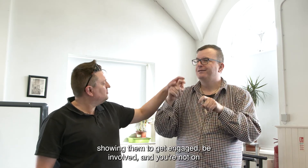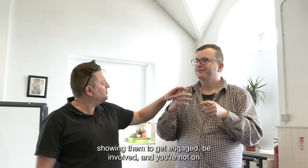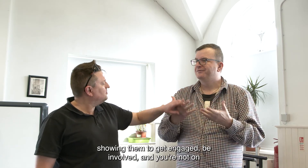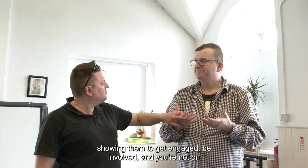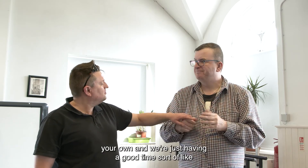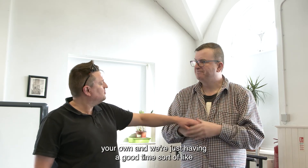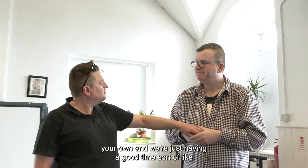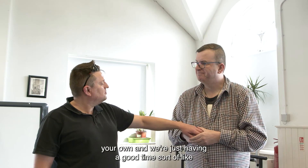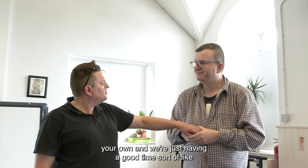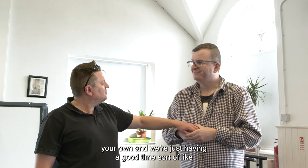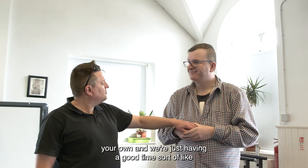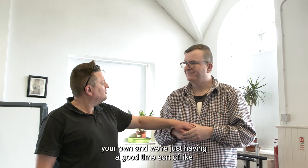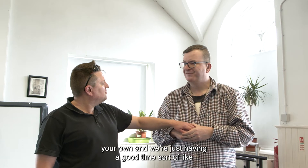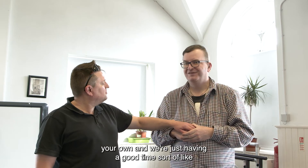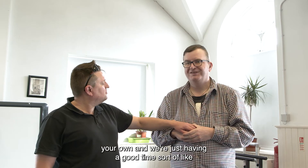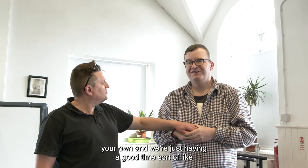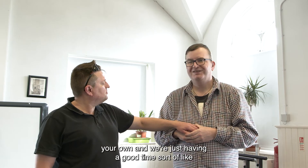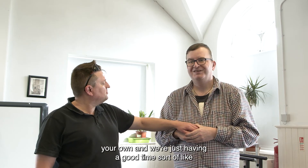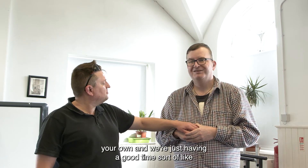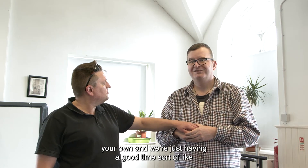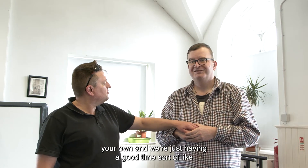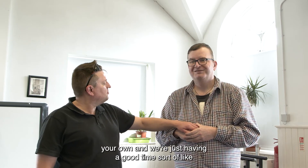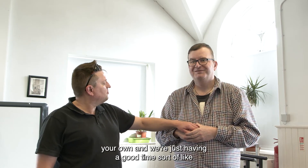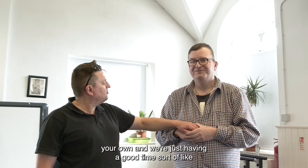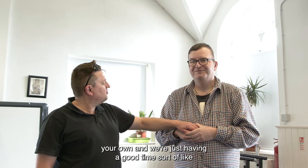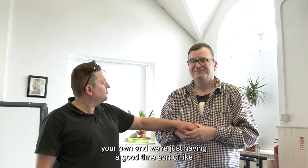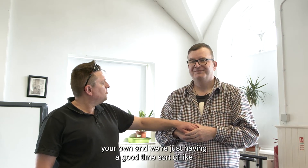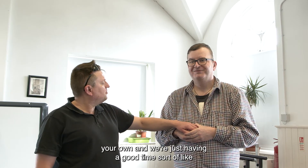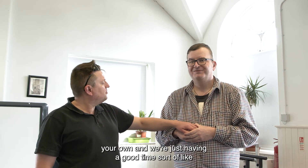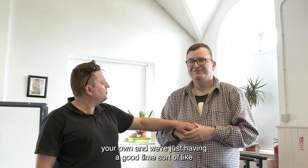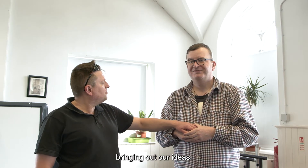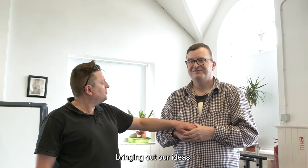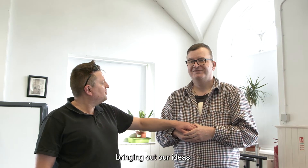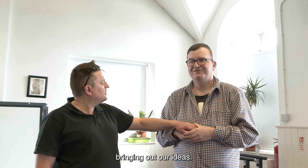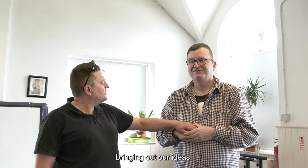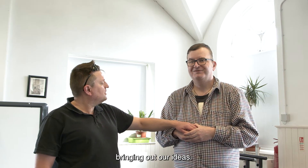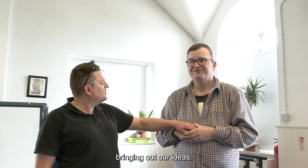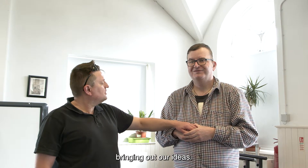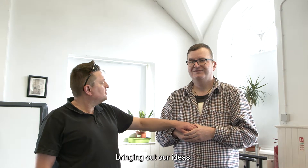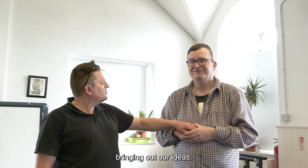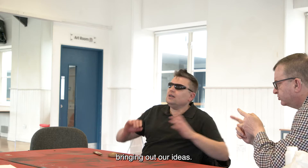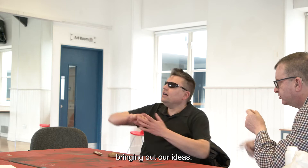own. And we're just having a good time, sort of like bringing out our ideas.